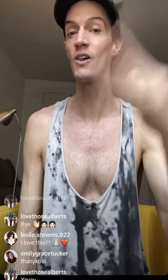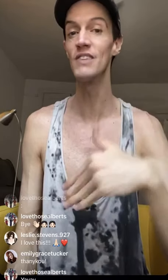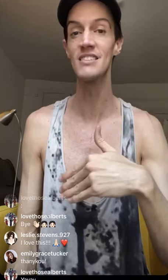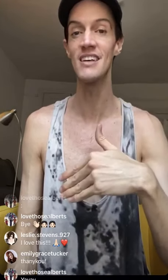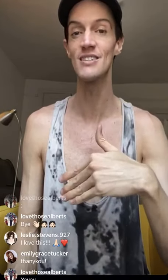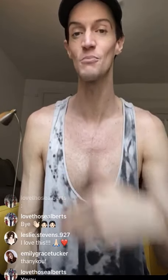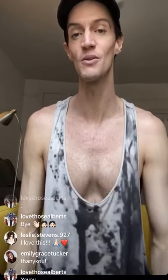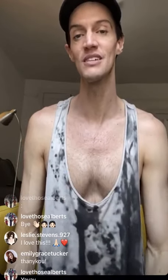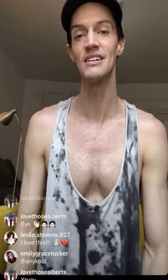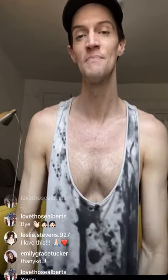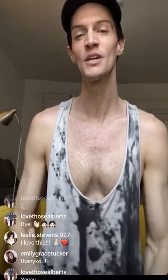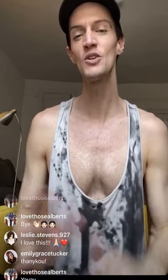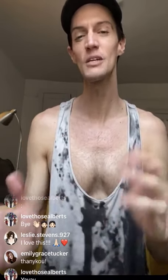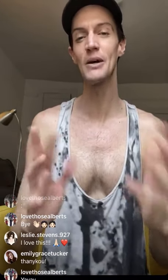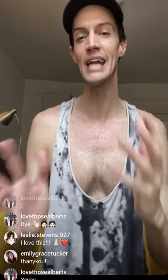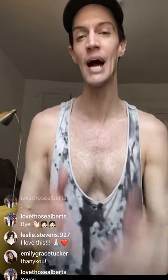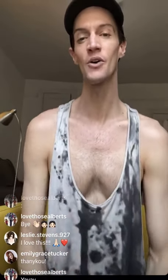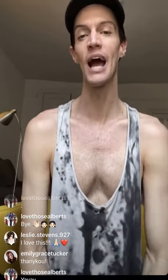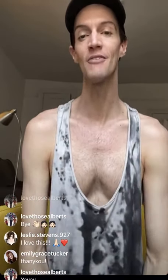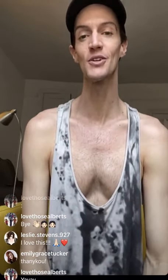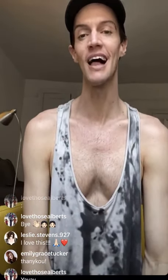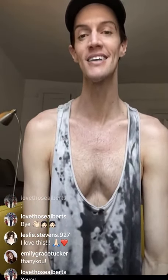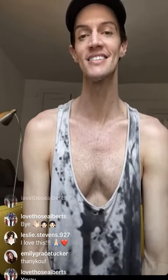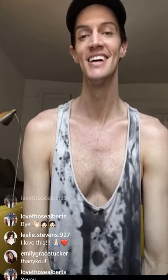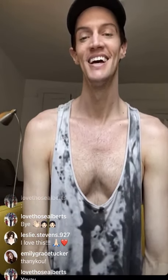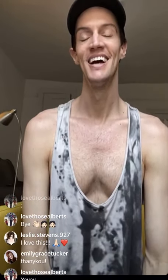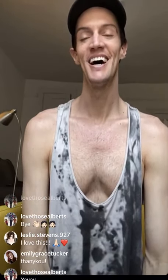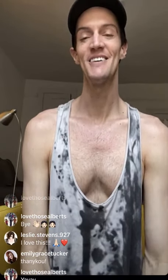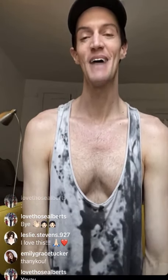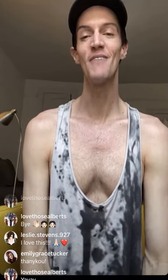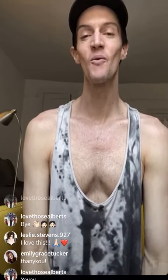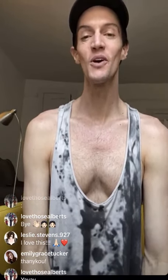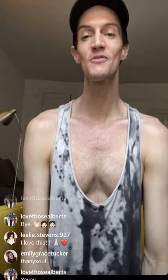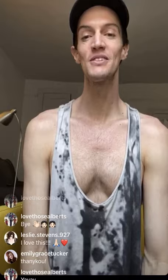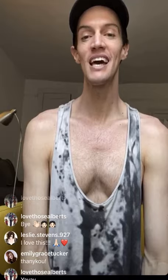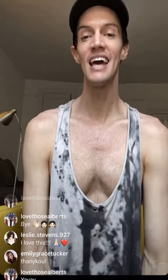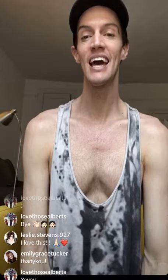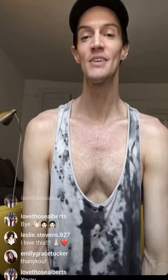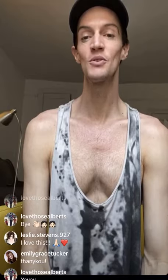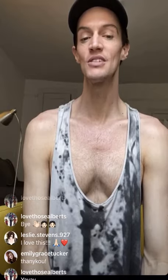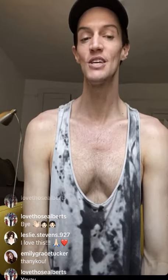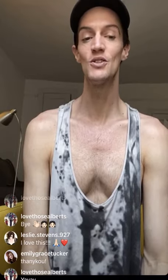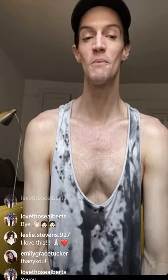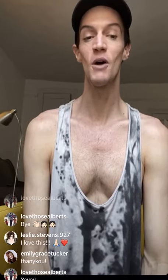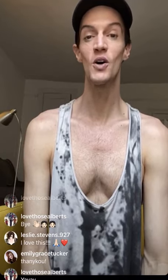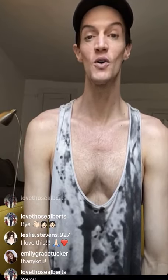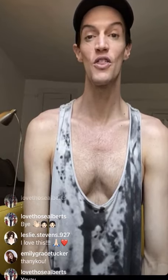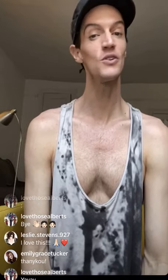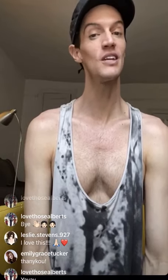these lessons are posted, usually about an hour after class. Have a wonderful day, and we'll see you tomorrow, Thursday, for